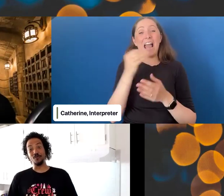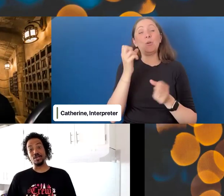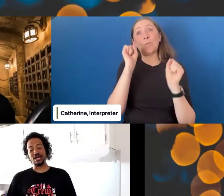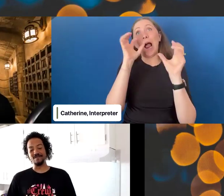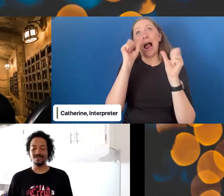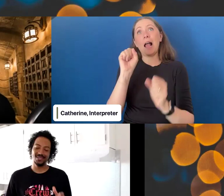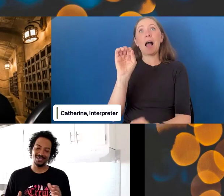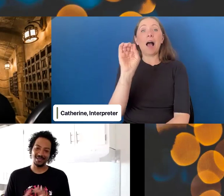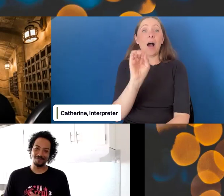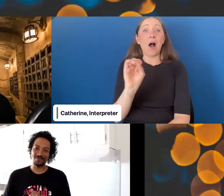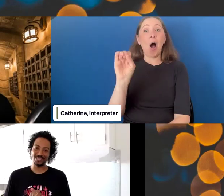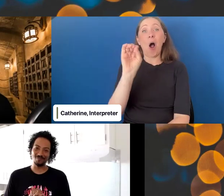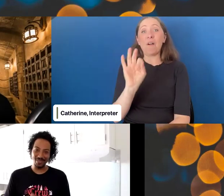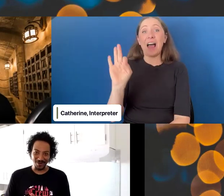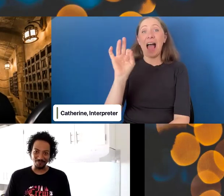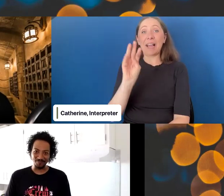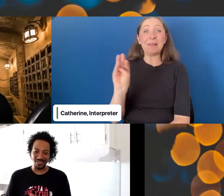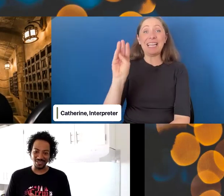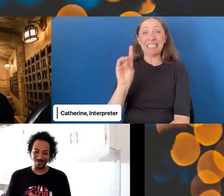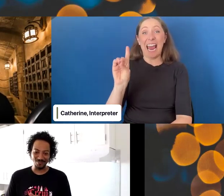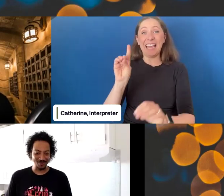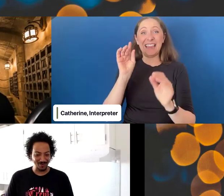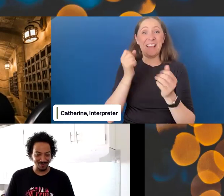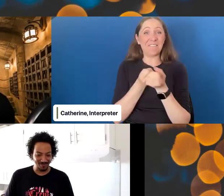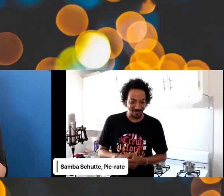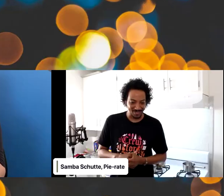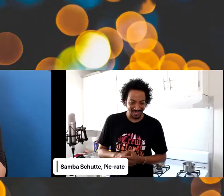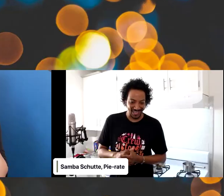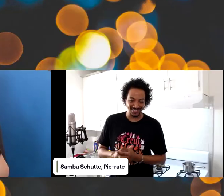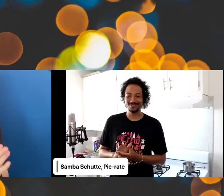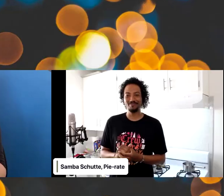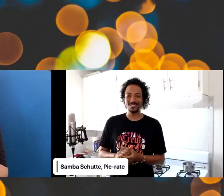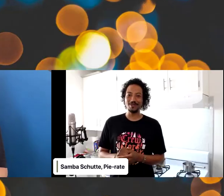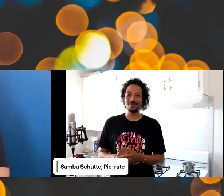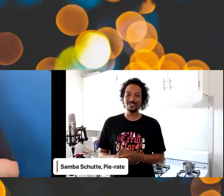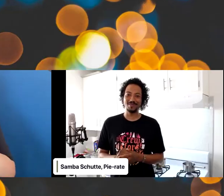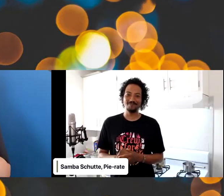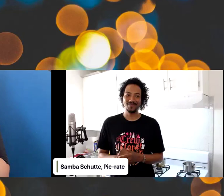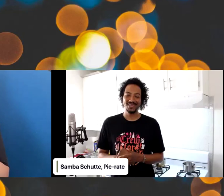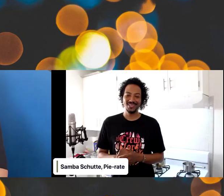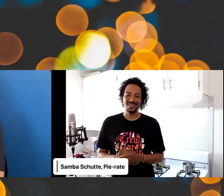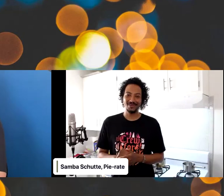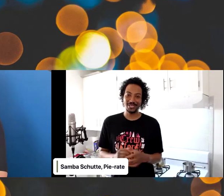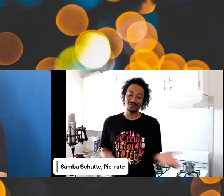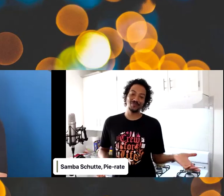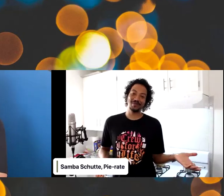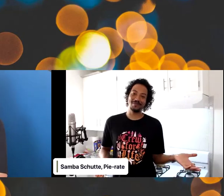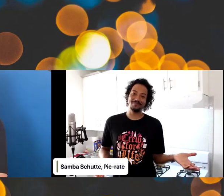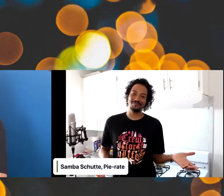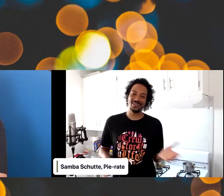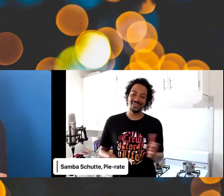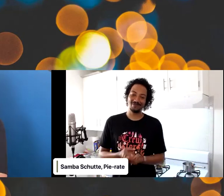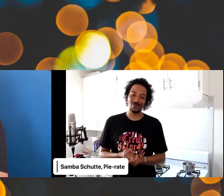Crew for life. Thanks for being here for this beautiful Mother's Day class, the Peche Melba recipe, which I learned from my